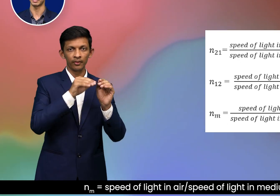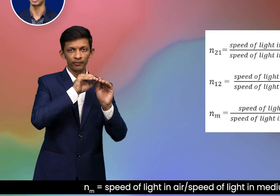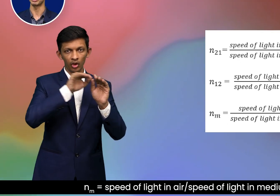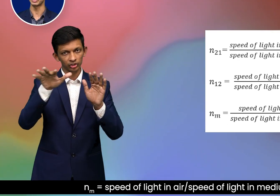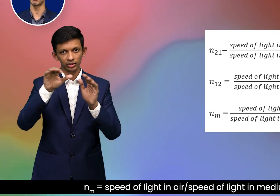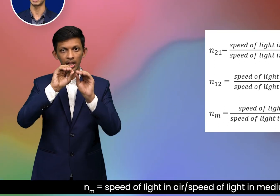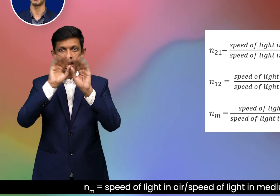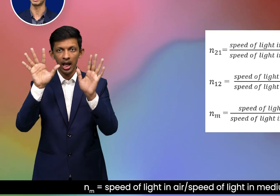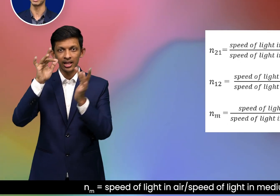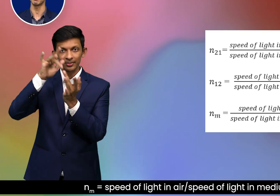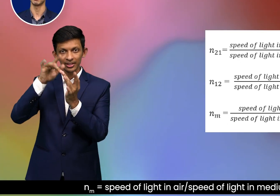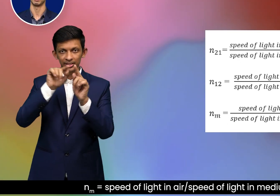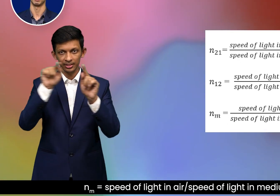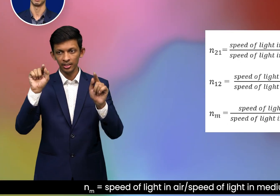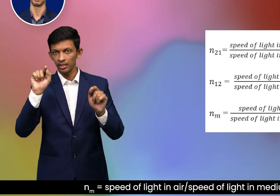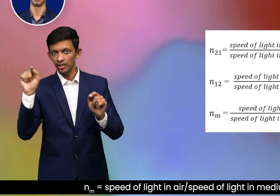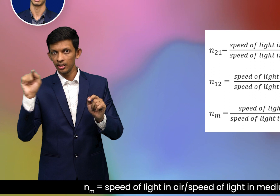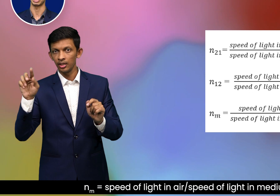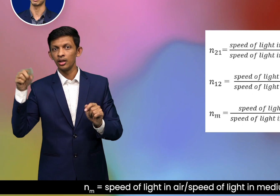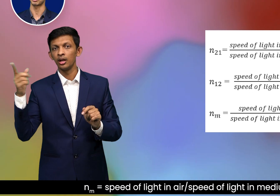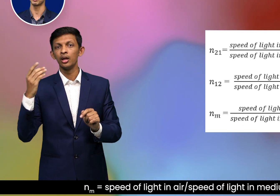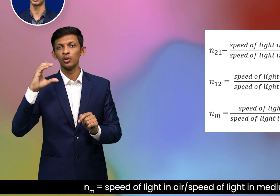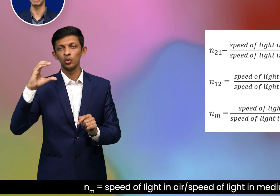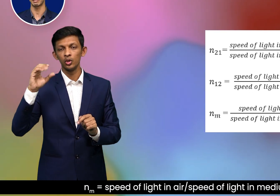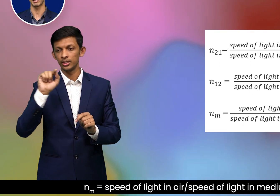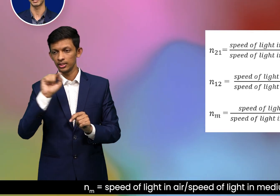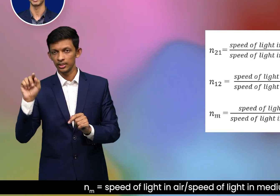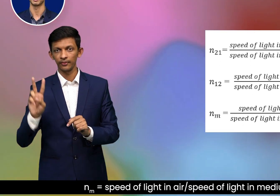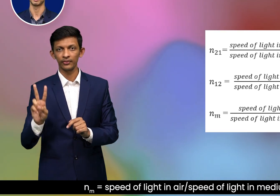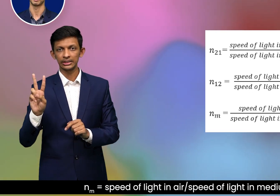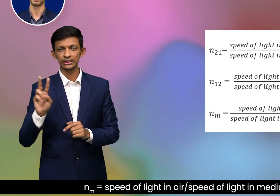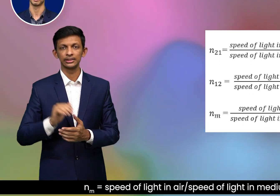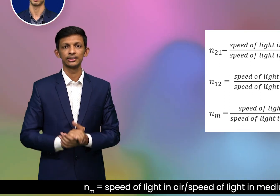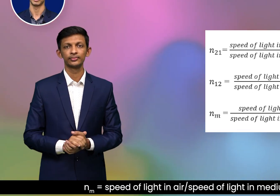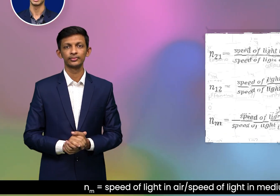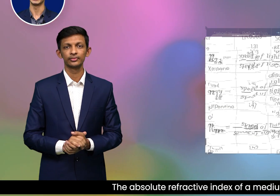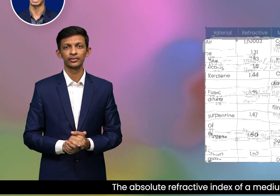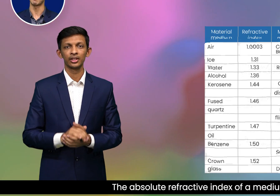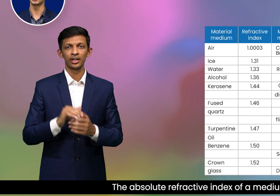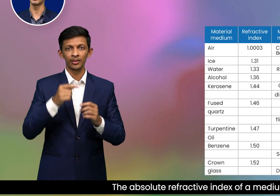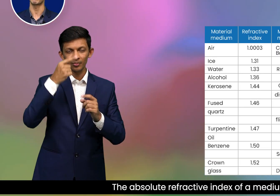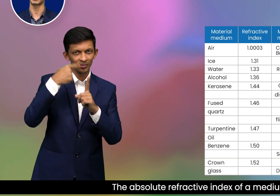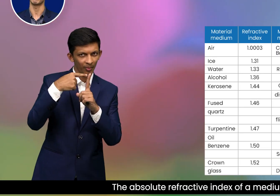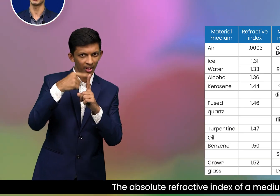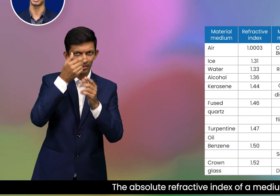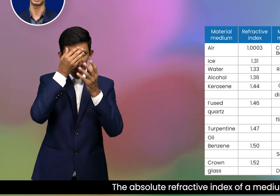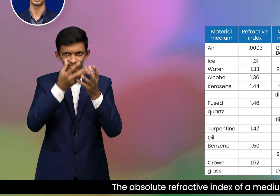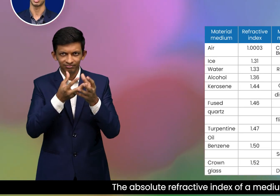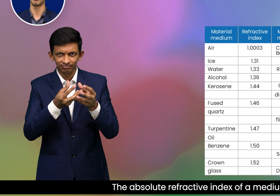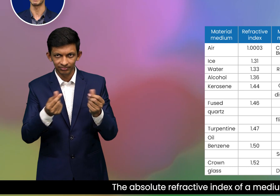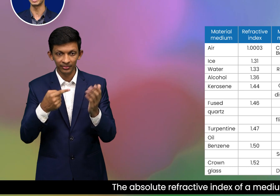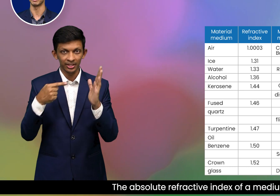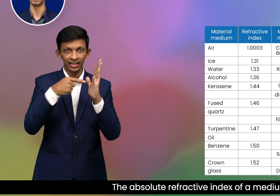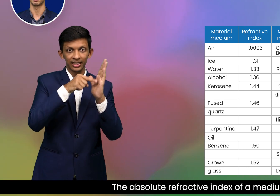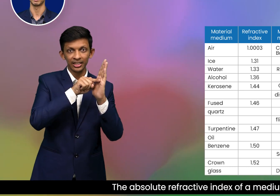divided by speed of light in medium equals to c by v. The absolute refractive index